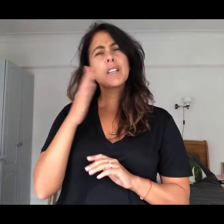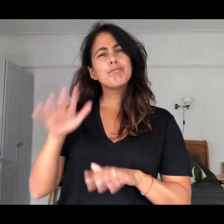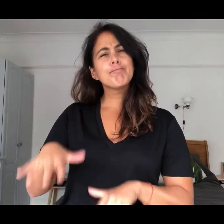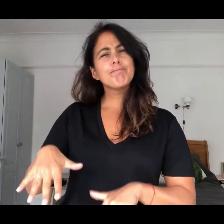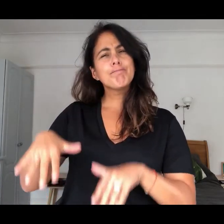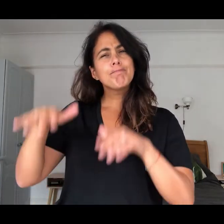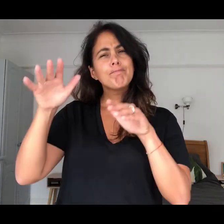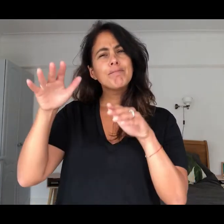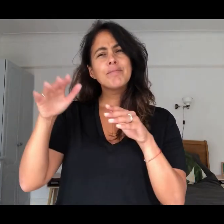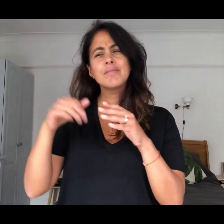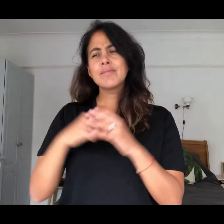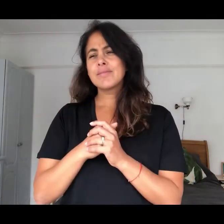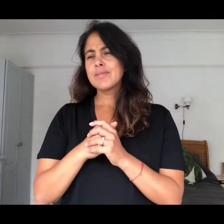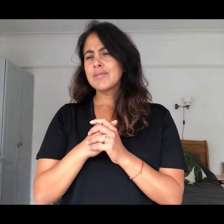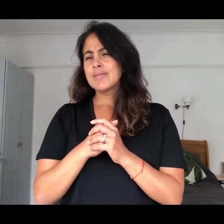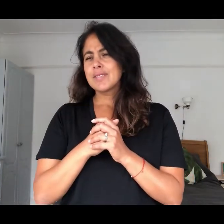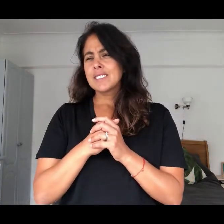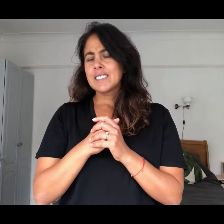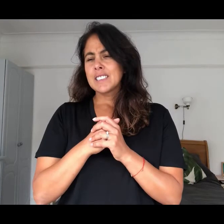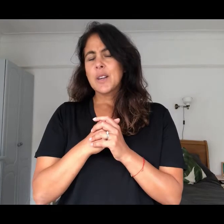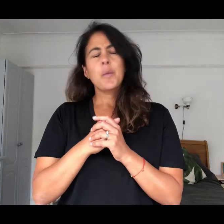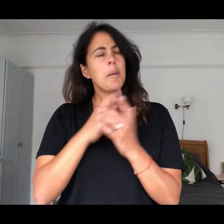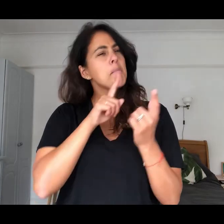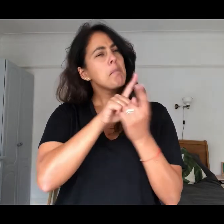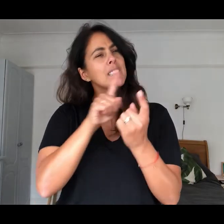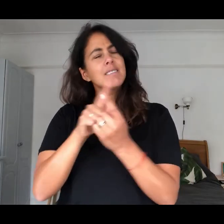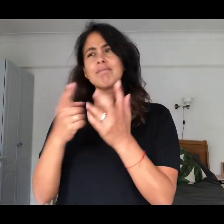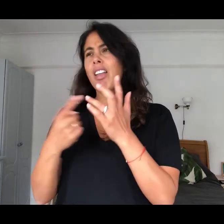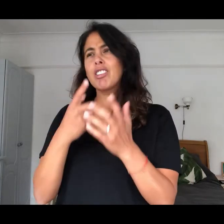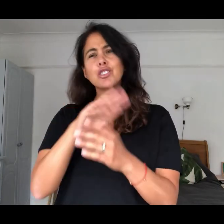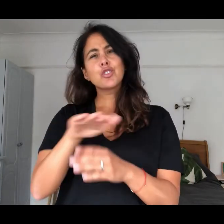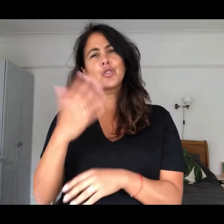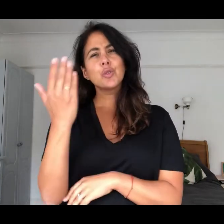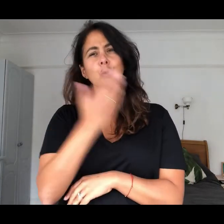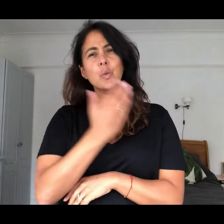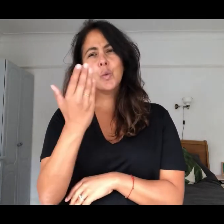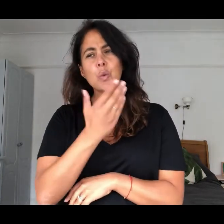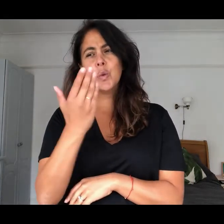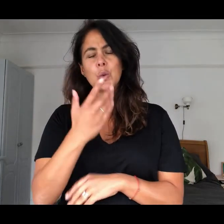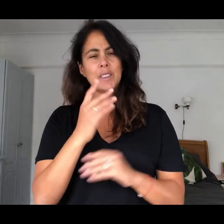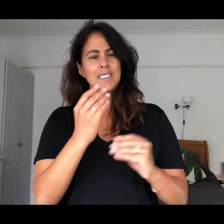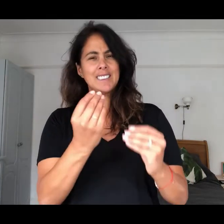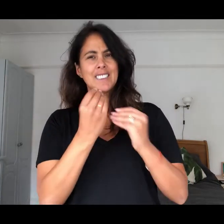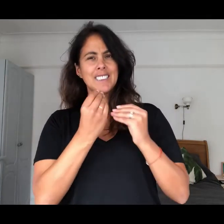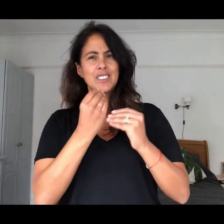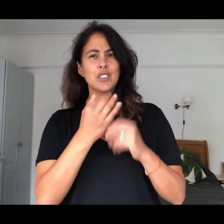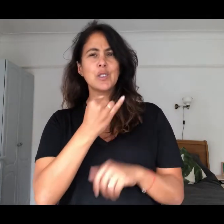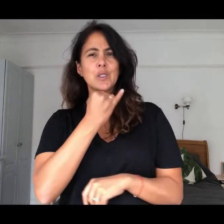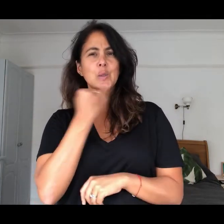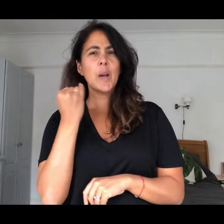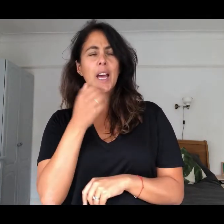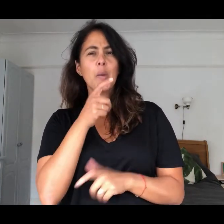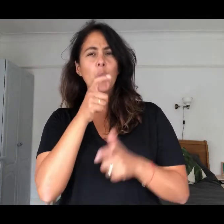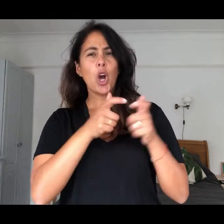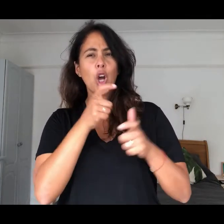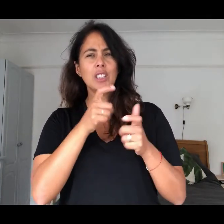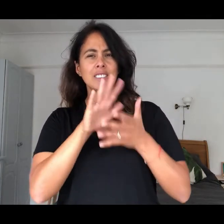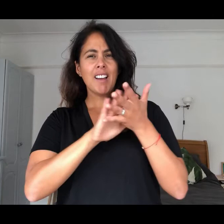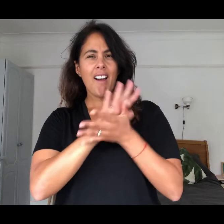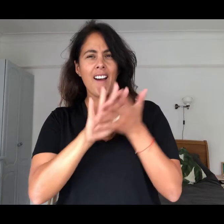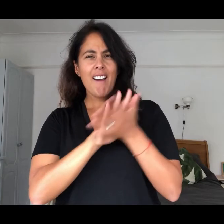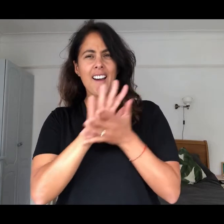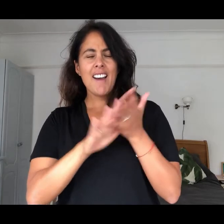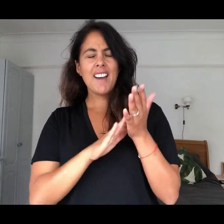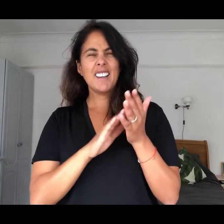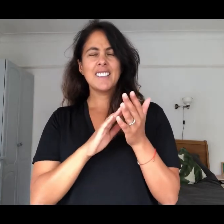It's like when we were kids and we met the French kid at the games at school where teaching each other well what's fast broke